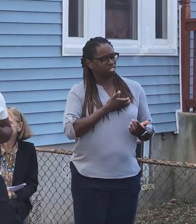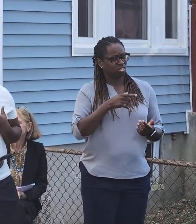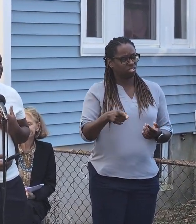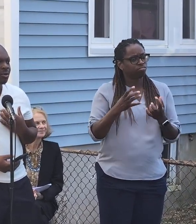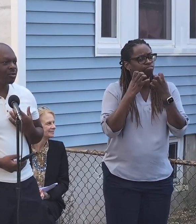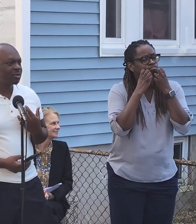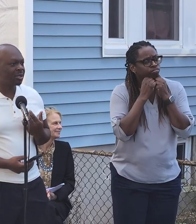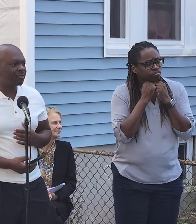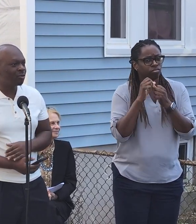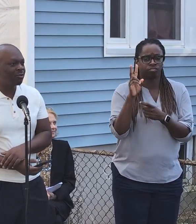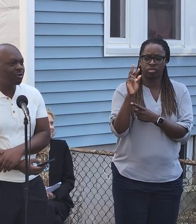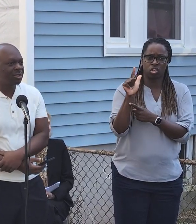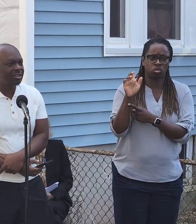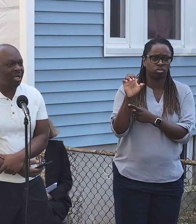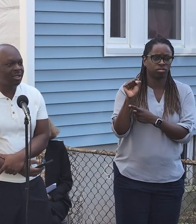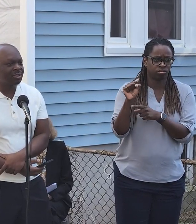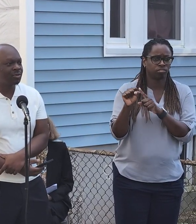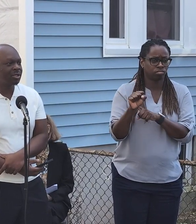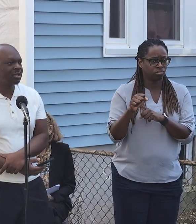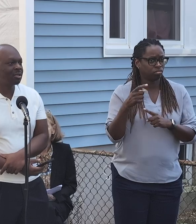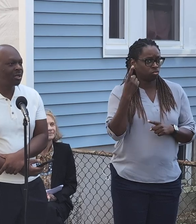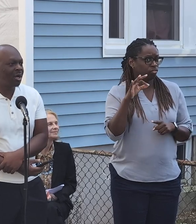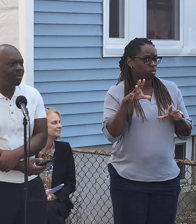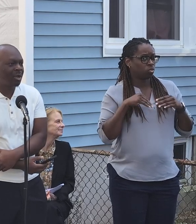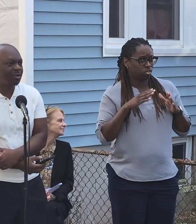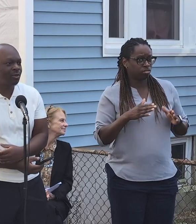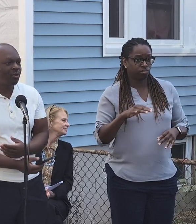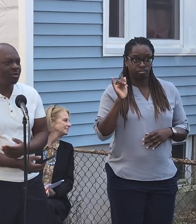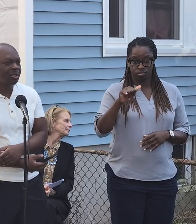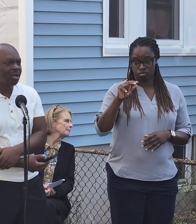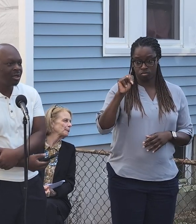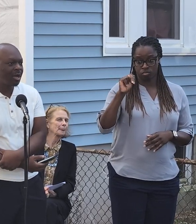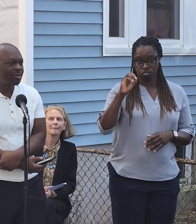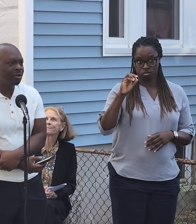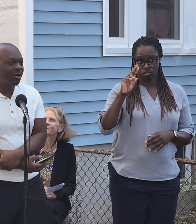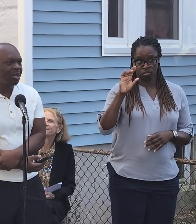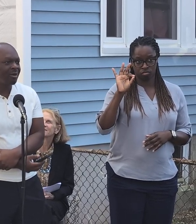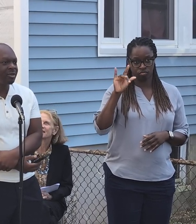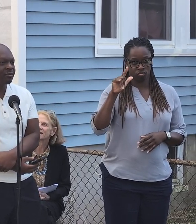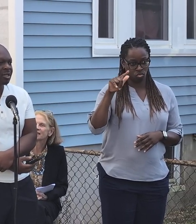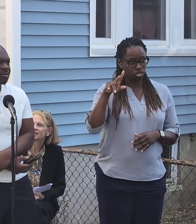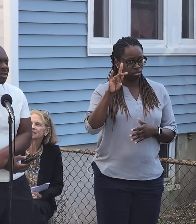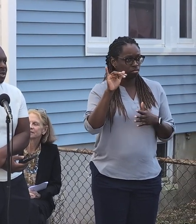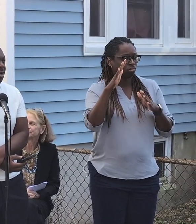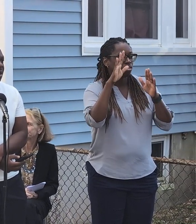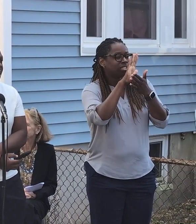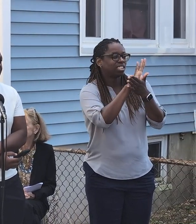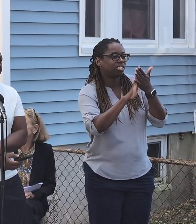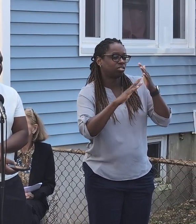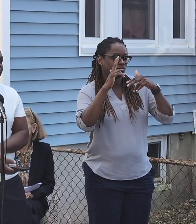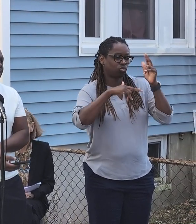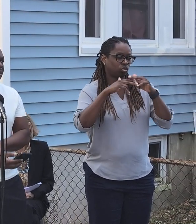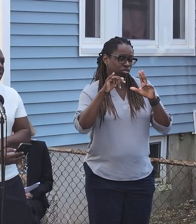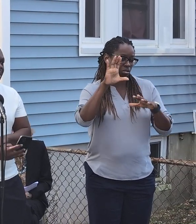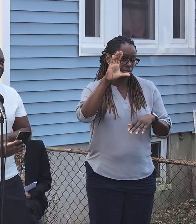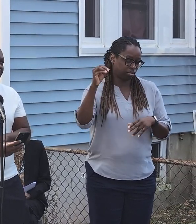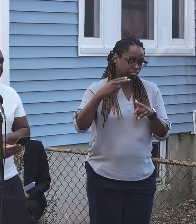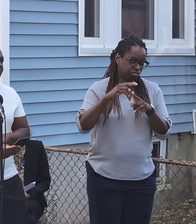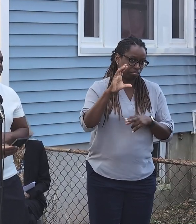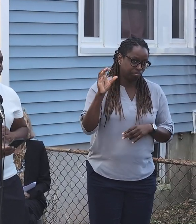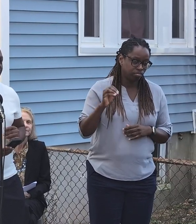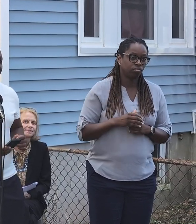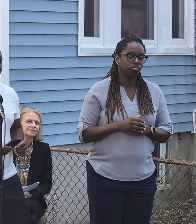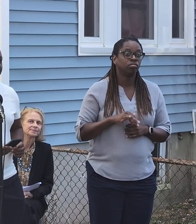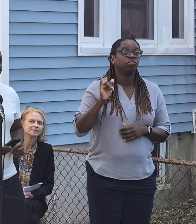and I'm one of the owners of Norfolk Design and Construction. I also own a company called Lobby Investment.